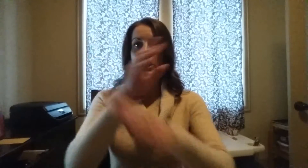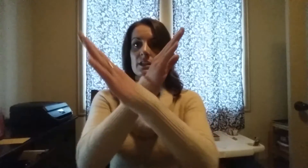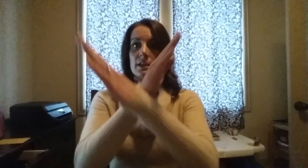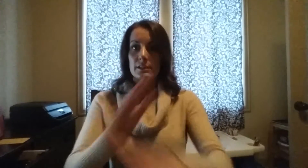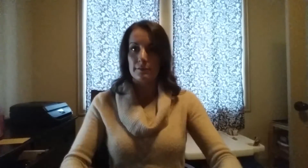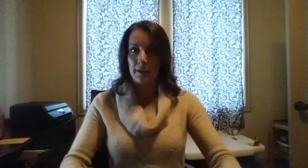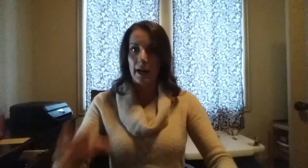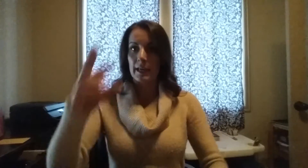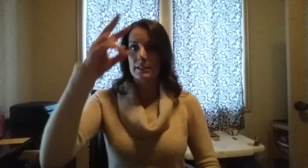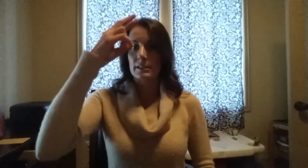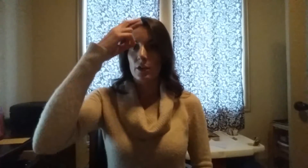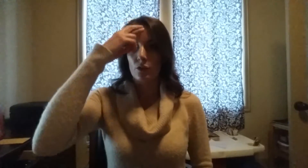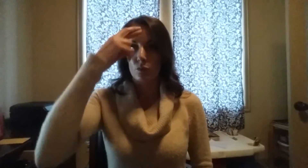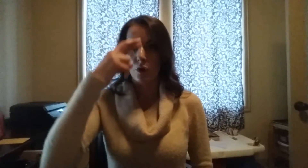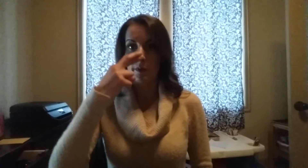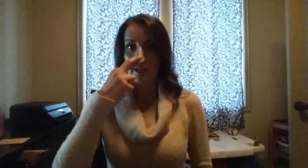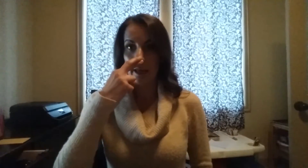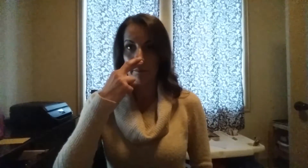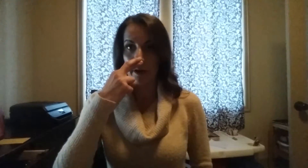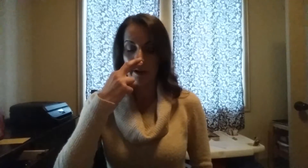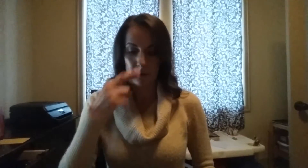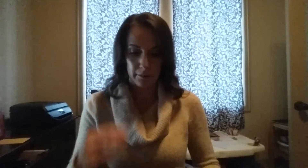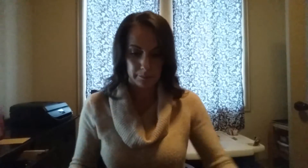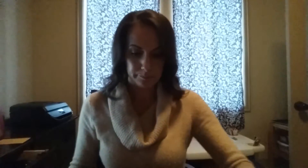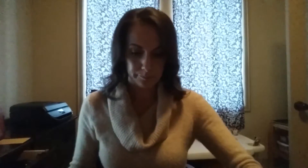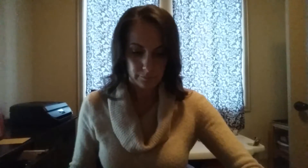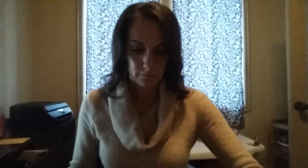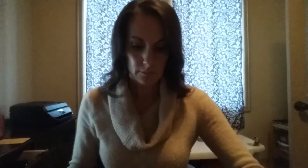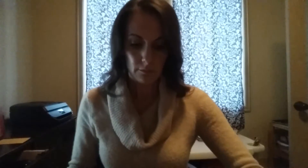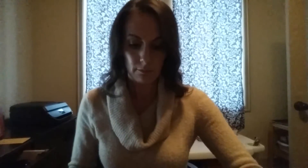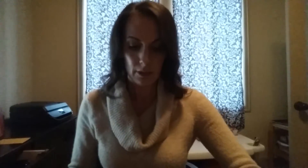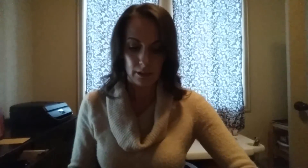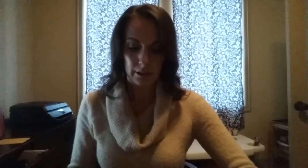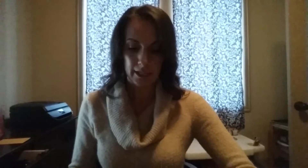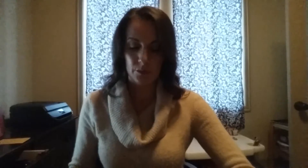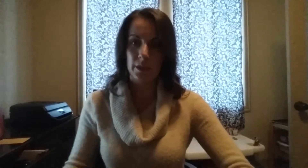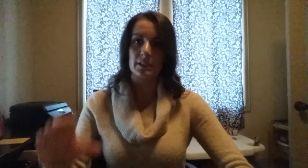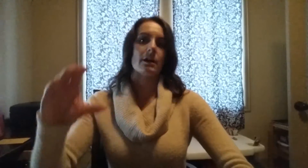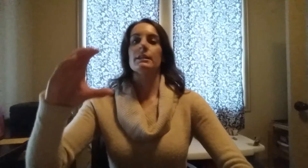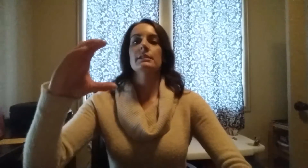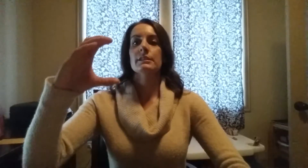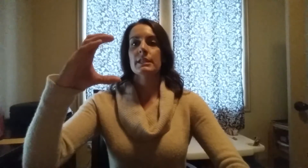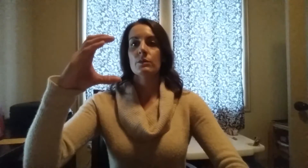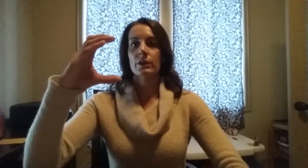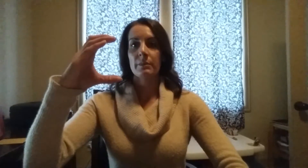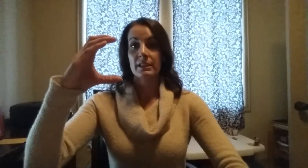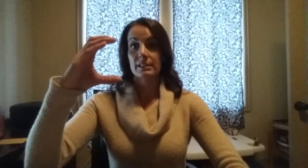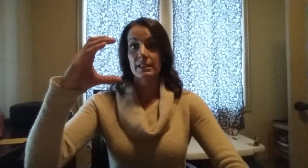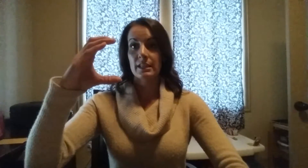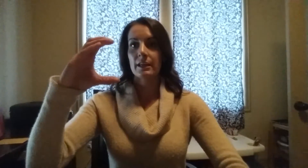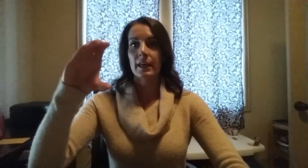Diocletian divides the Roman Empire. Next one is Constantine. We're going to make a C